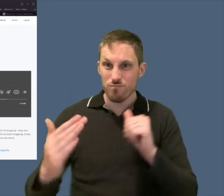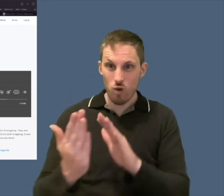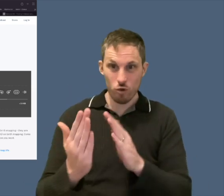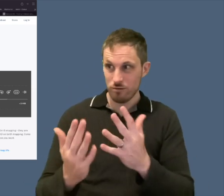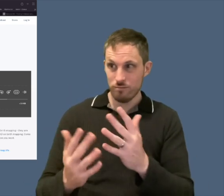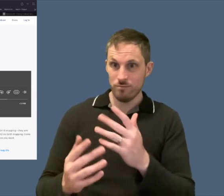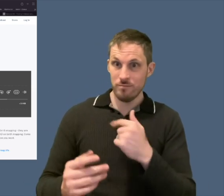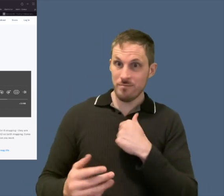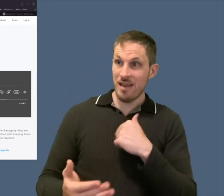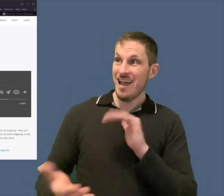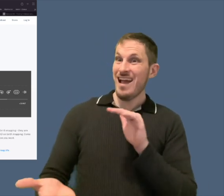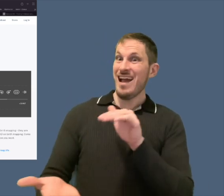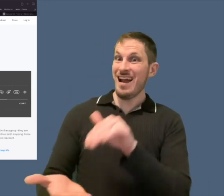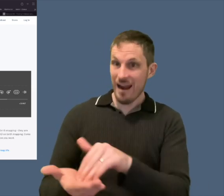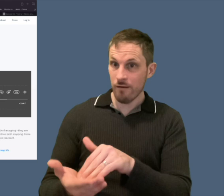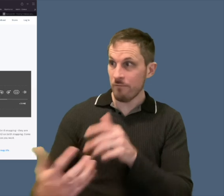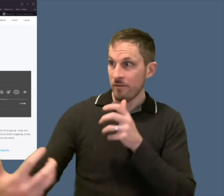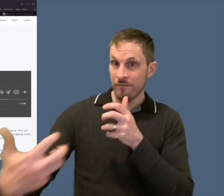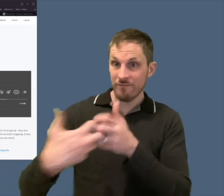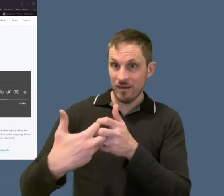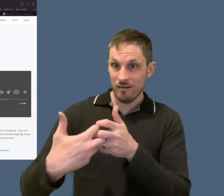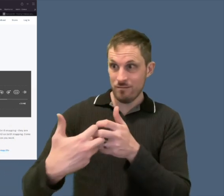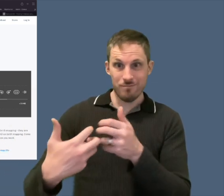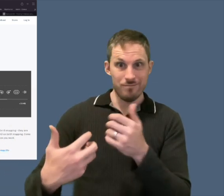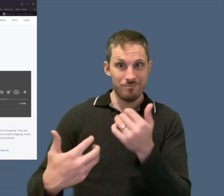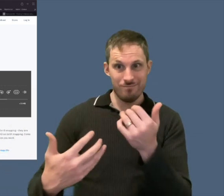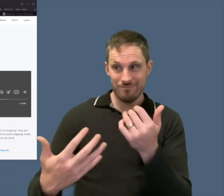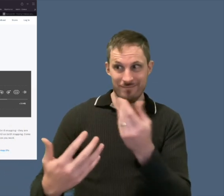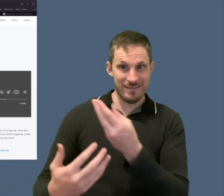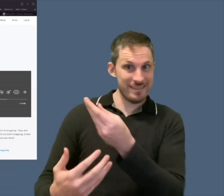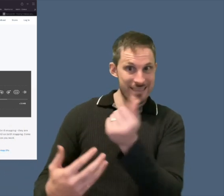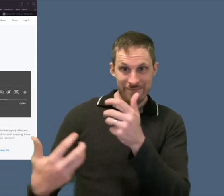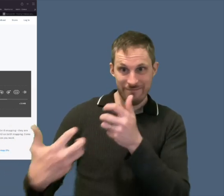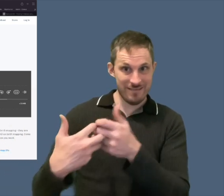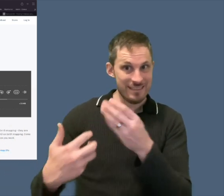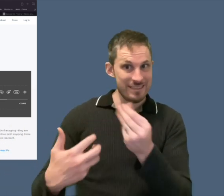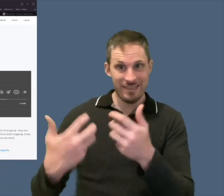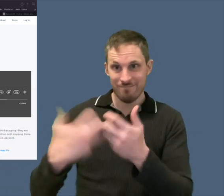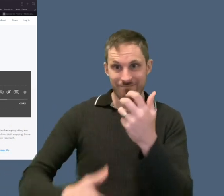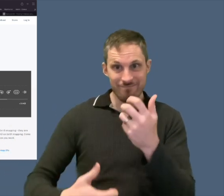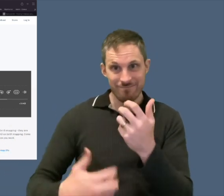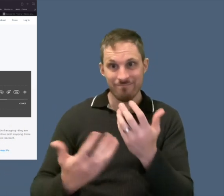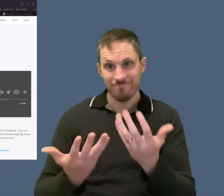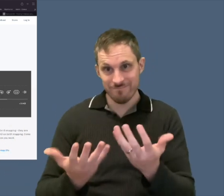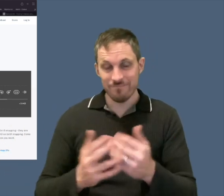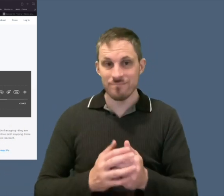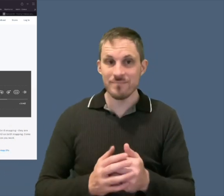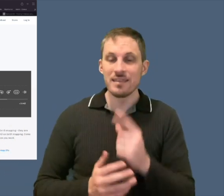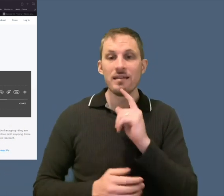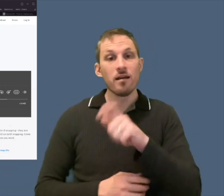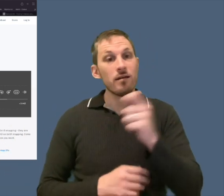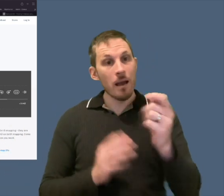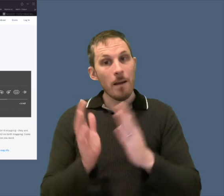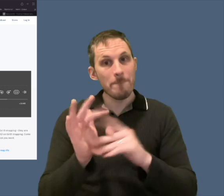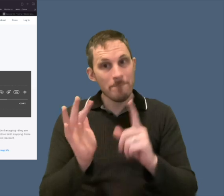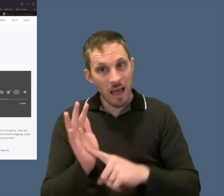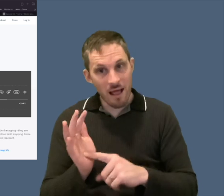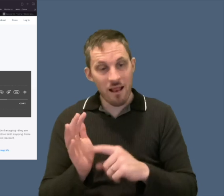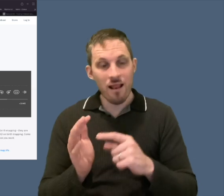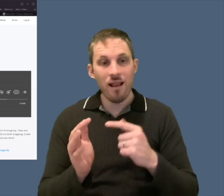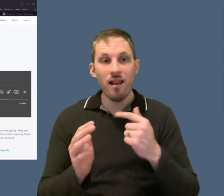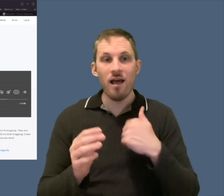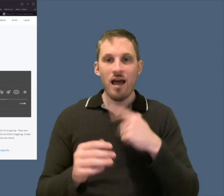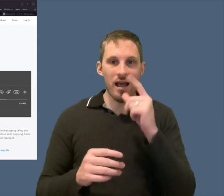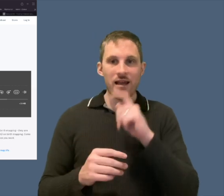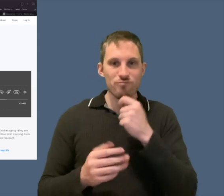miss to whether or not you're going to get the one that aligns with what you want. Yes, Mel, I'll unmute you and you can ask a question because I'm controlling